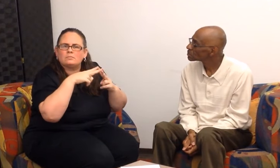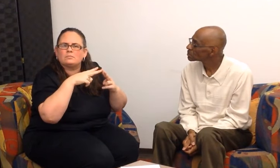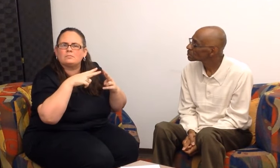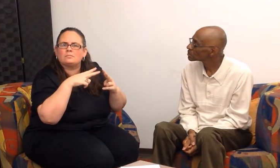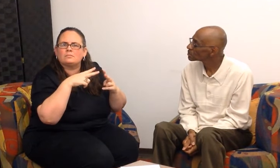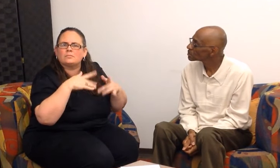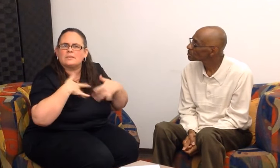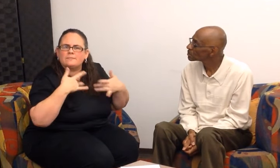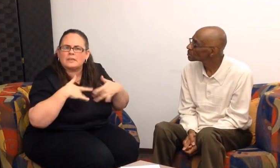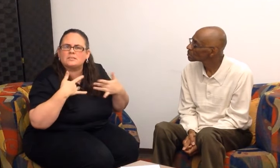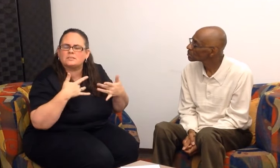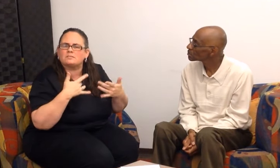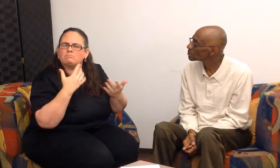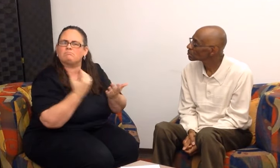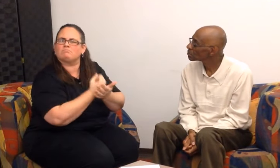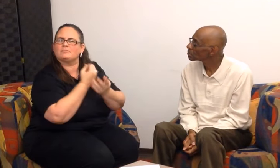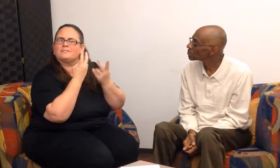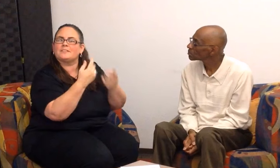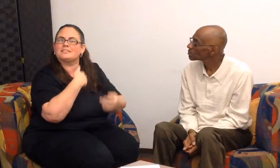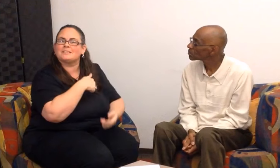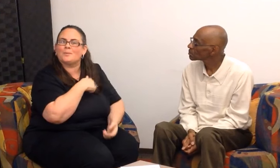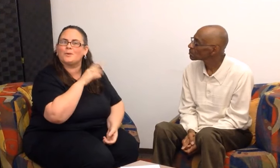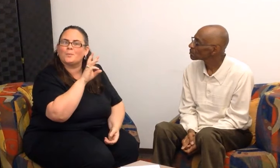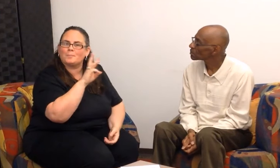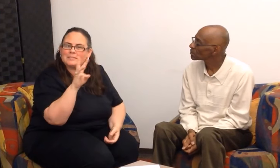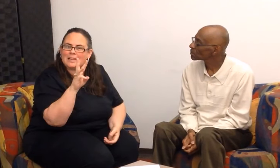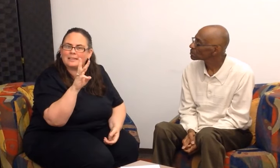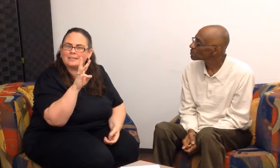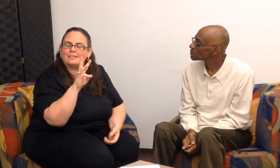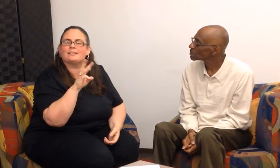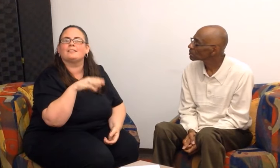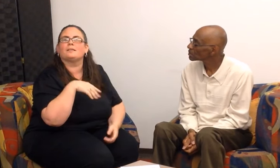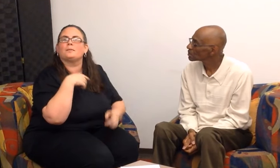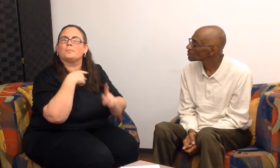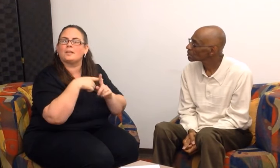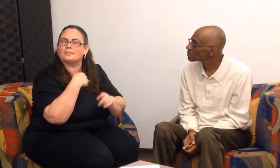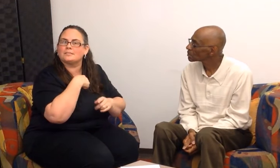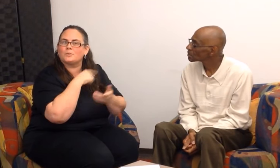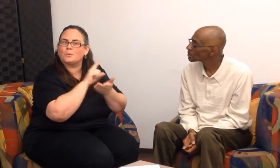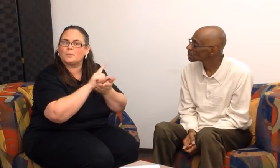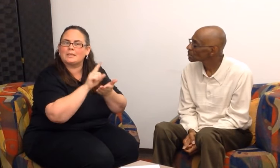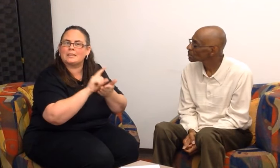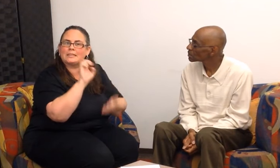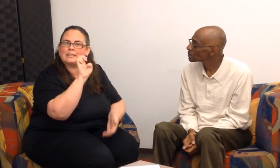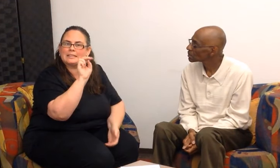events, please check the ACDHH website, weekly e-news, and our Facebook page.